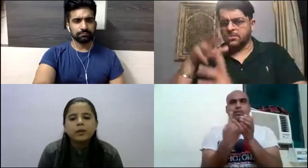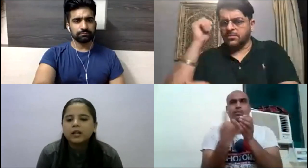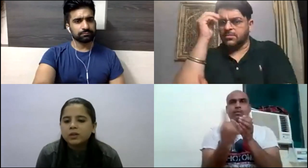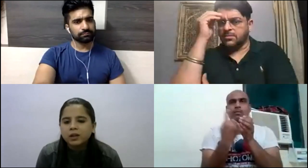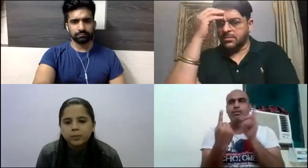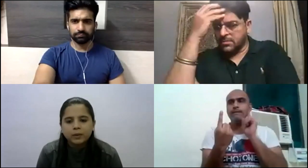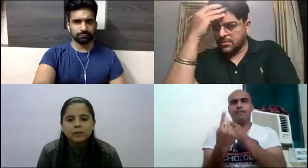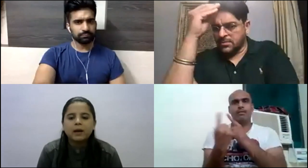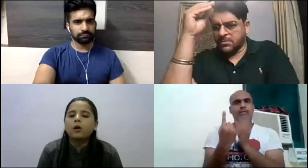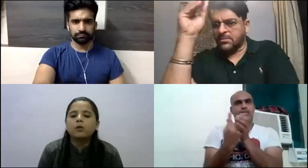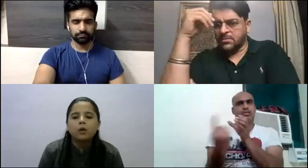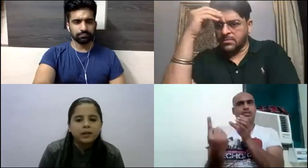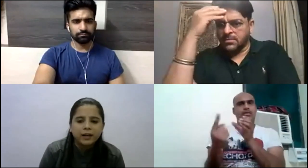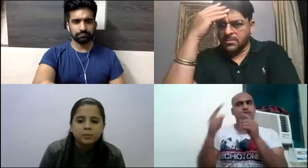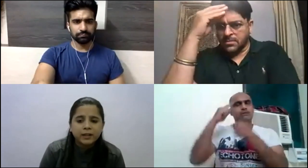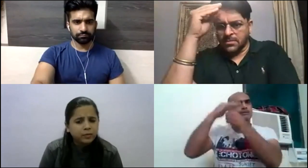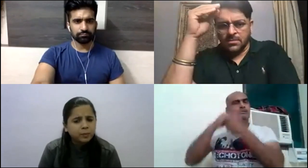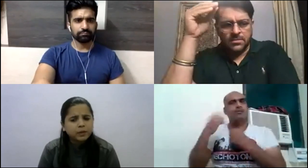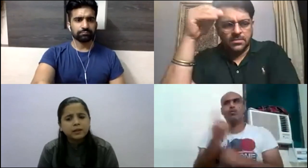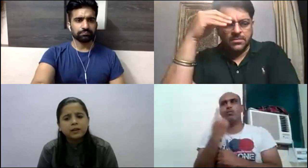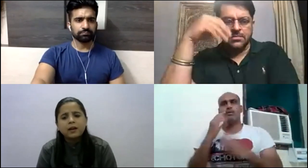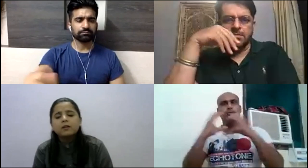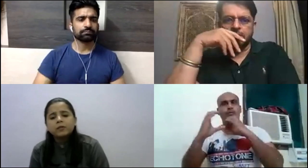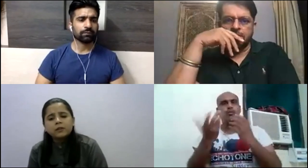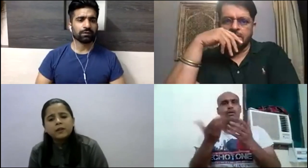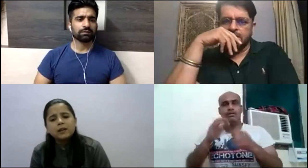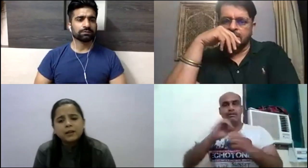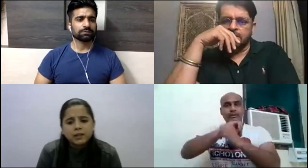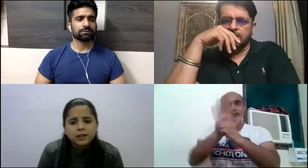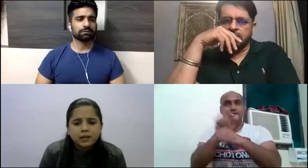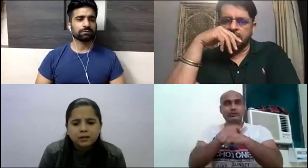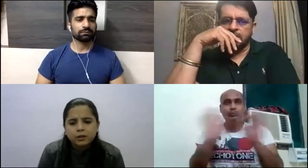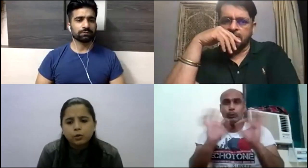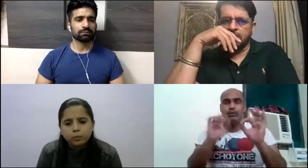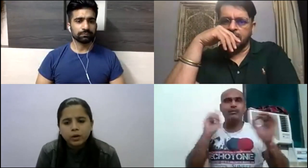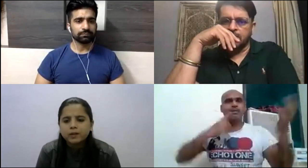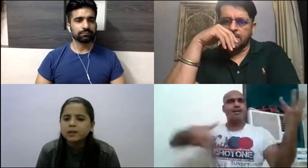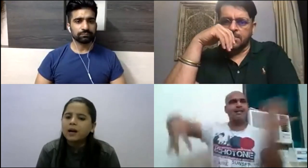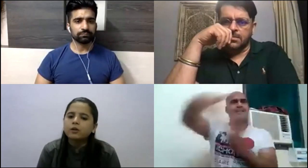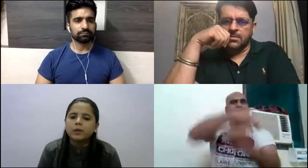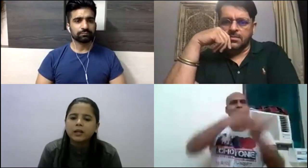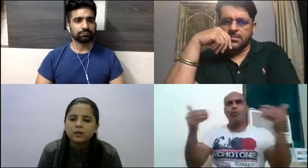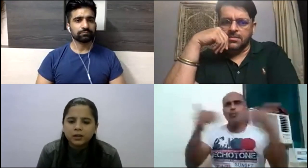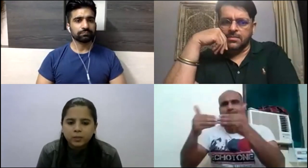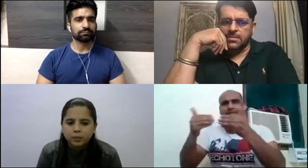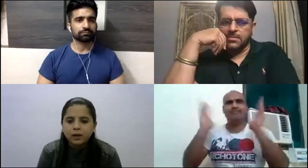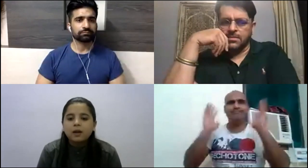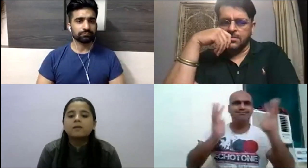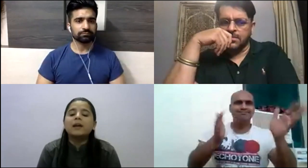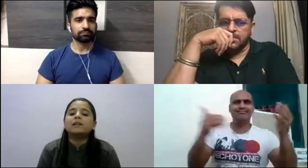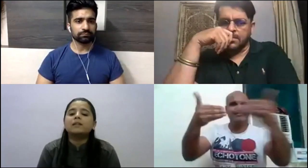easily communicate with other people and on calling, right? But deaf people they feel isolated at their home because they can't communicate with other